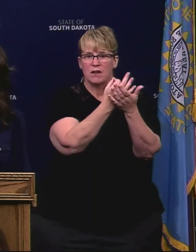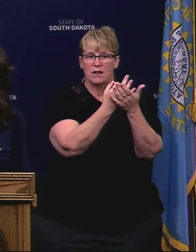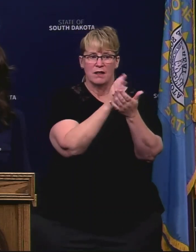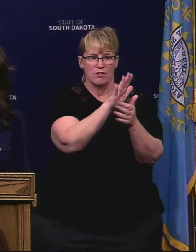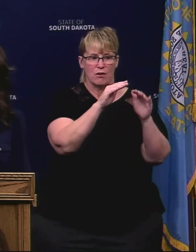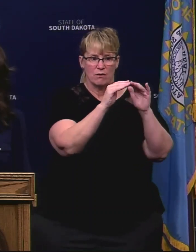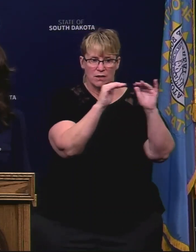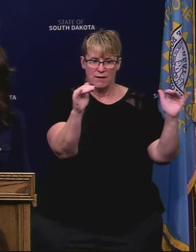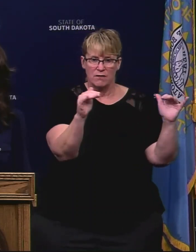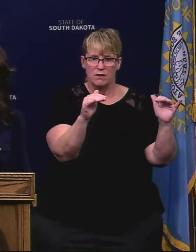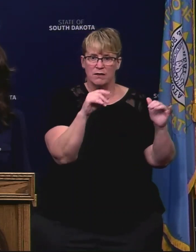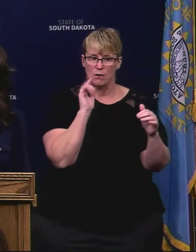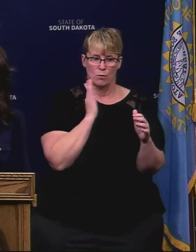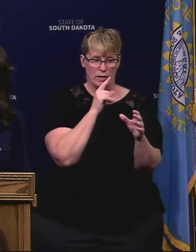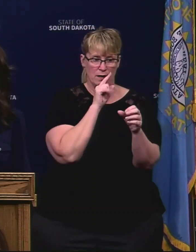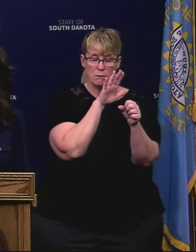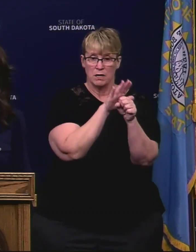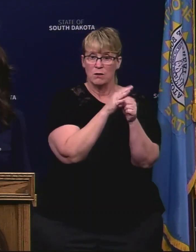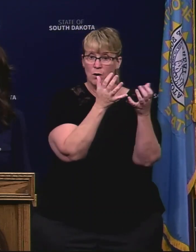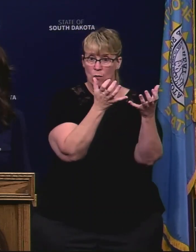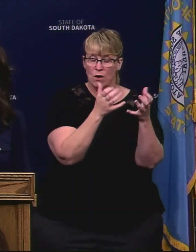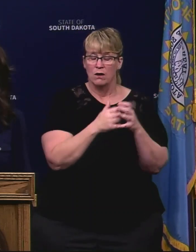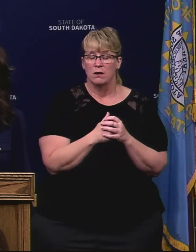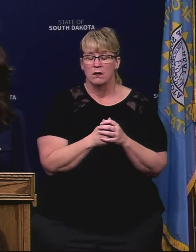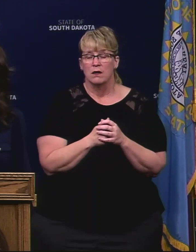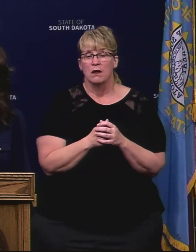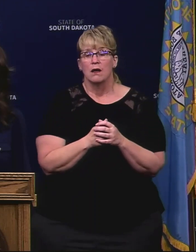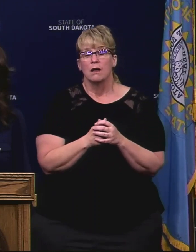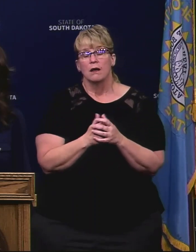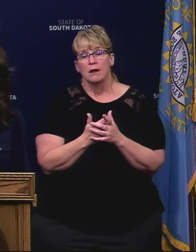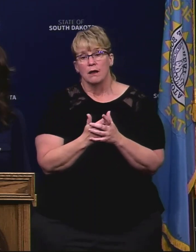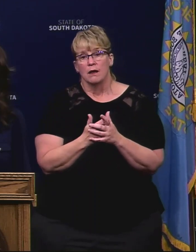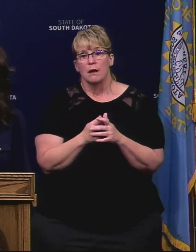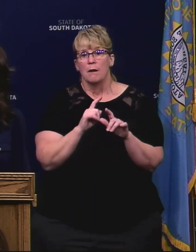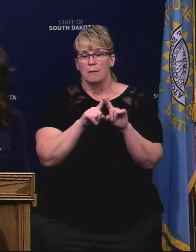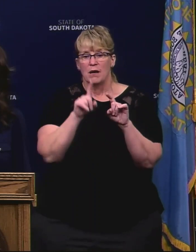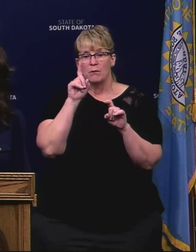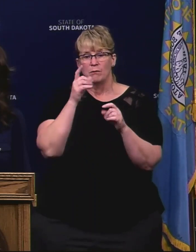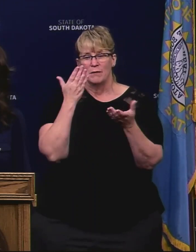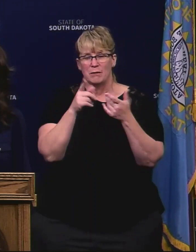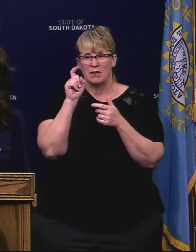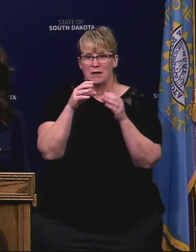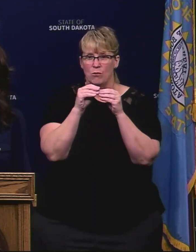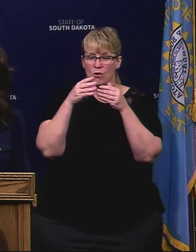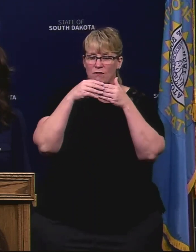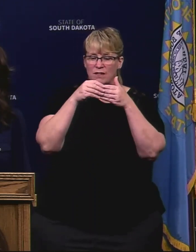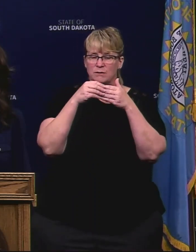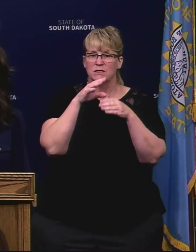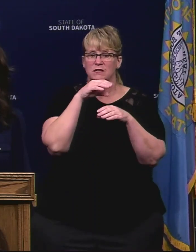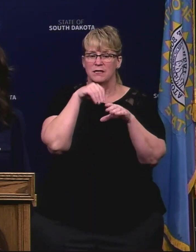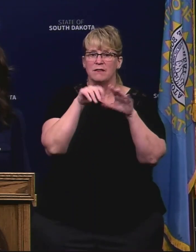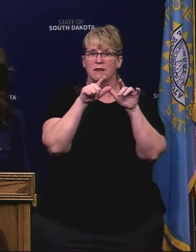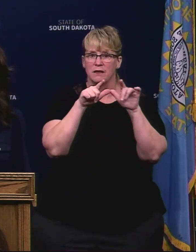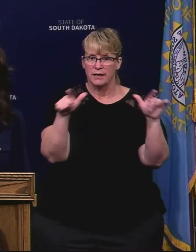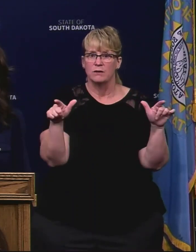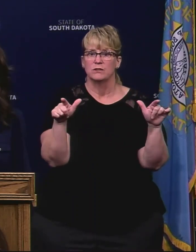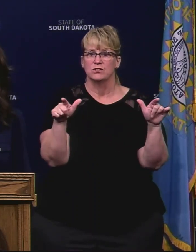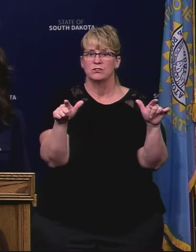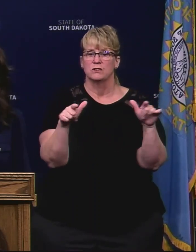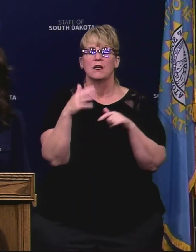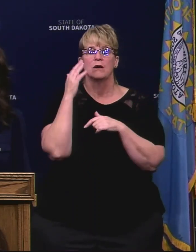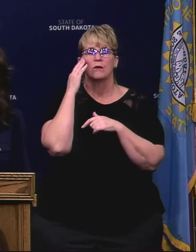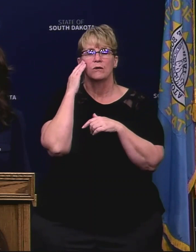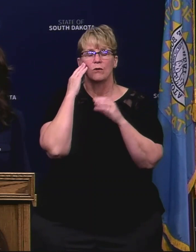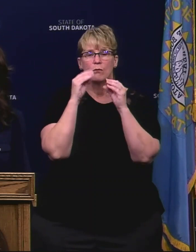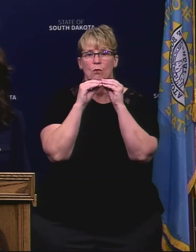level to which we committed. We just possibly will still need some revenue replacement flexibility in the language, and then we'll know a lot